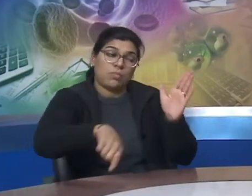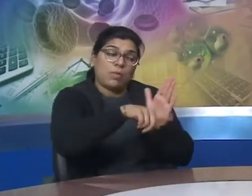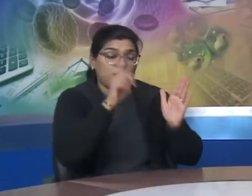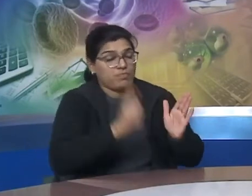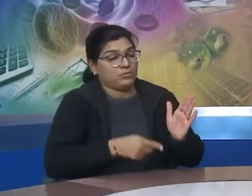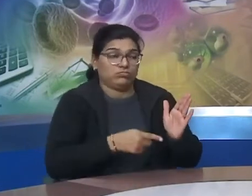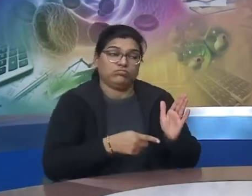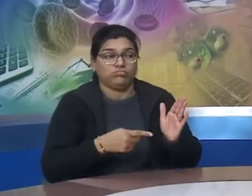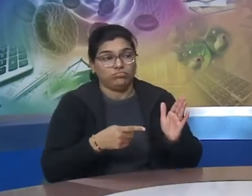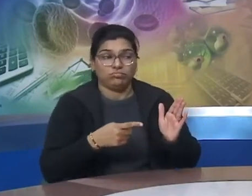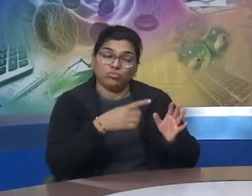affidavit